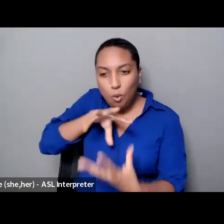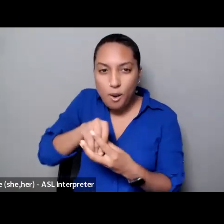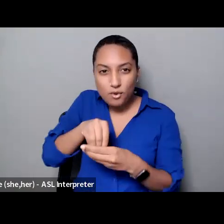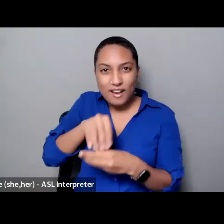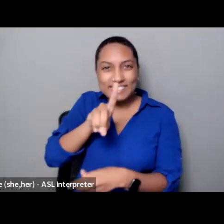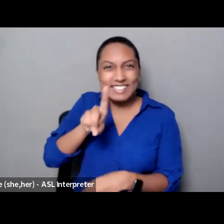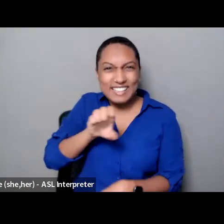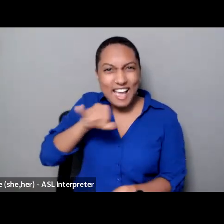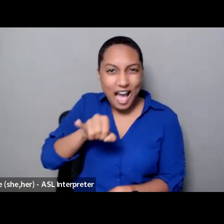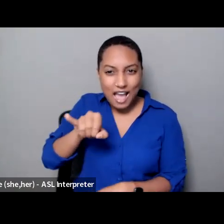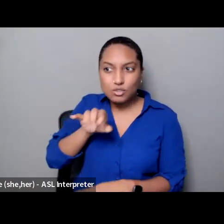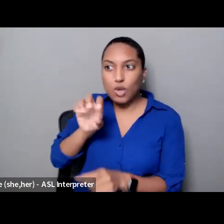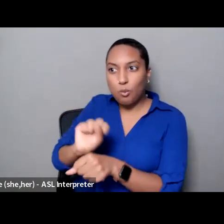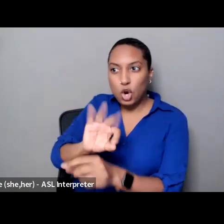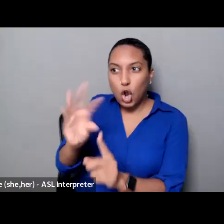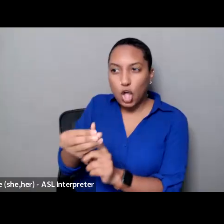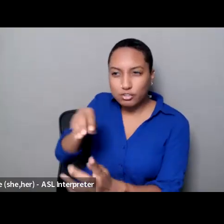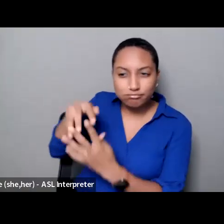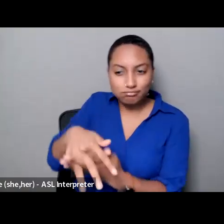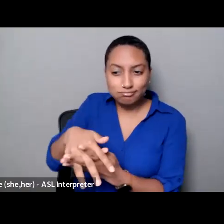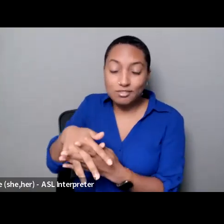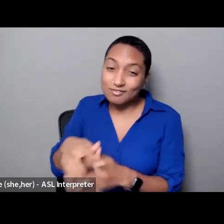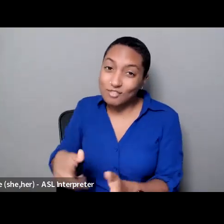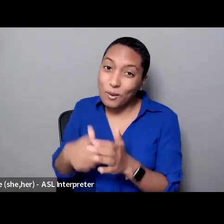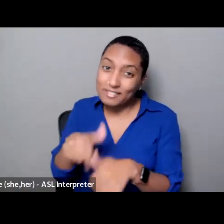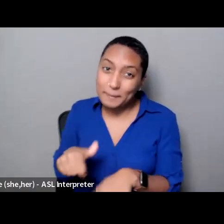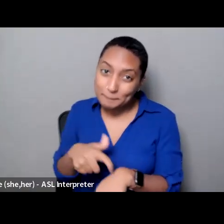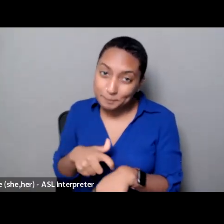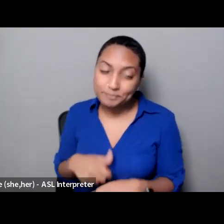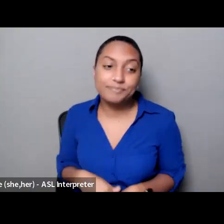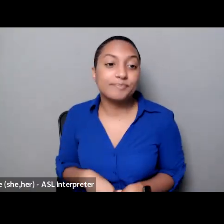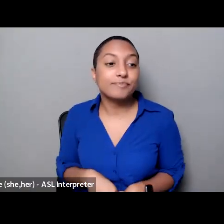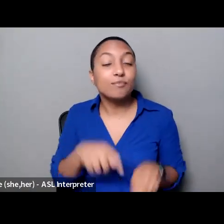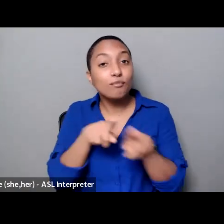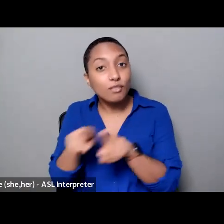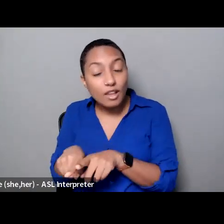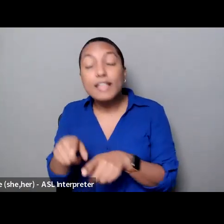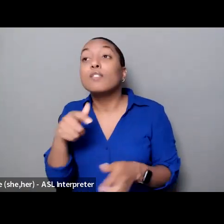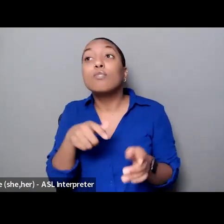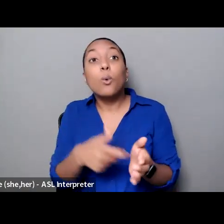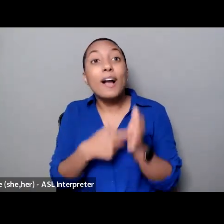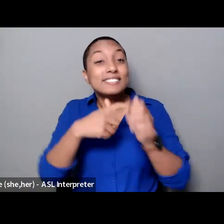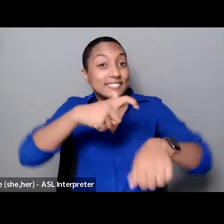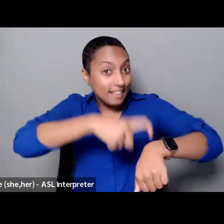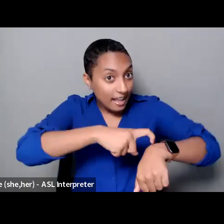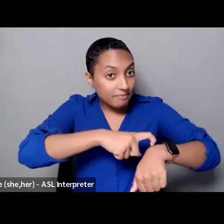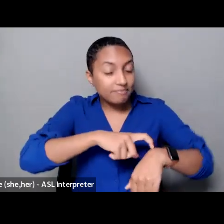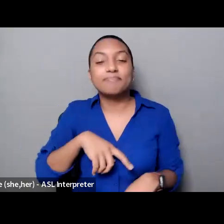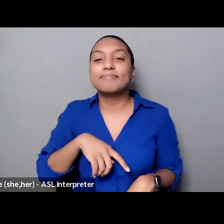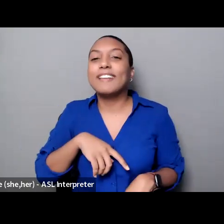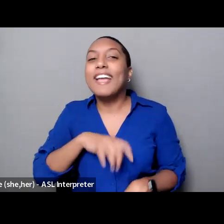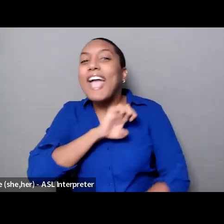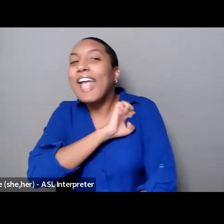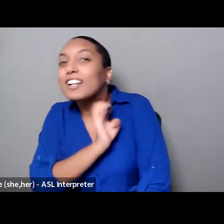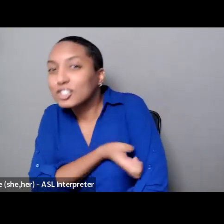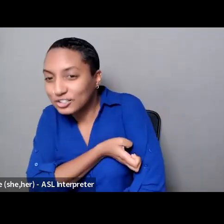Another point in the key element is that it does require time, energy, and money. And